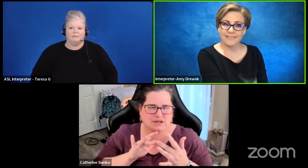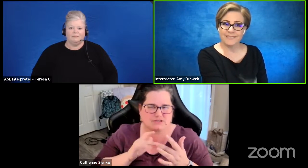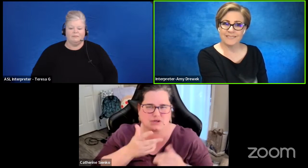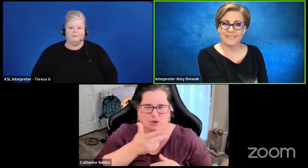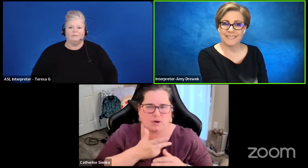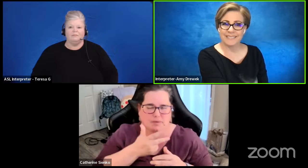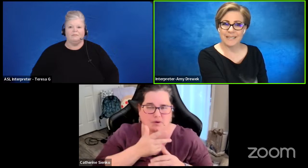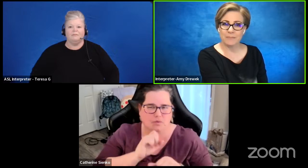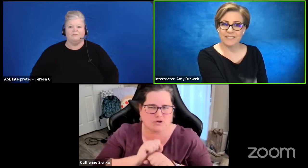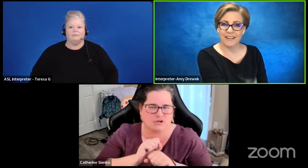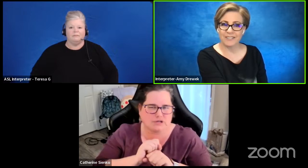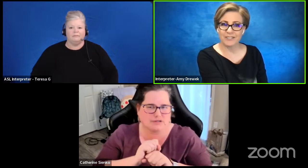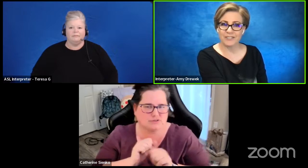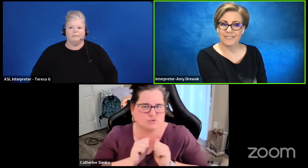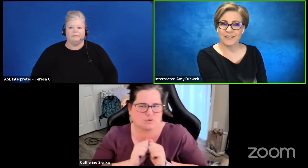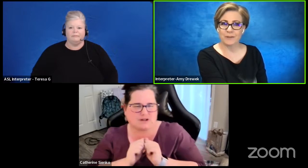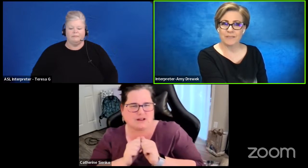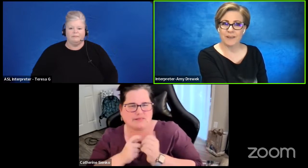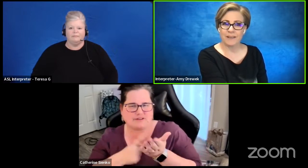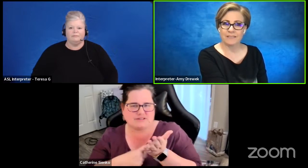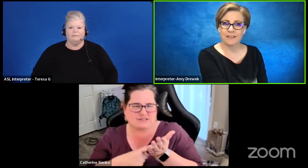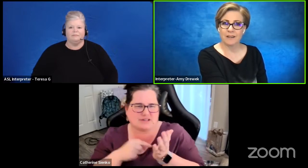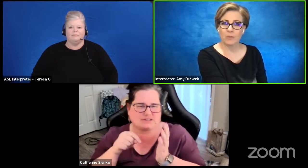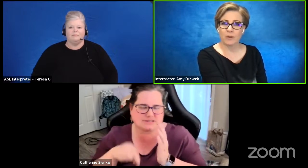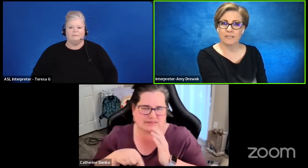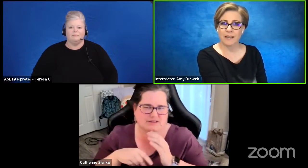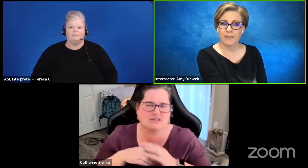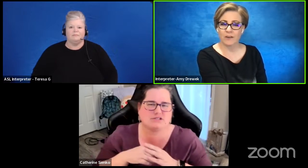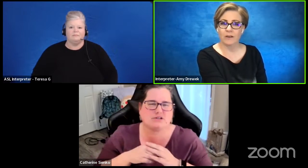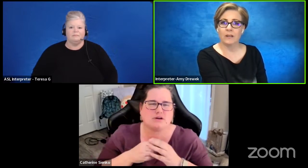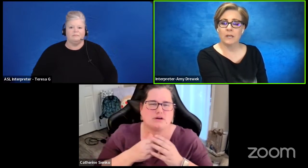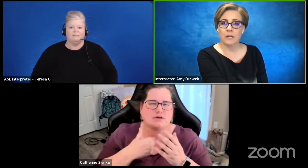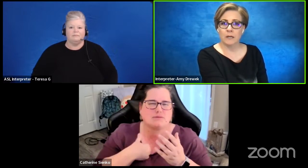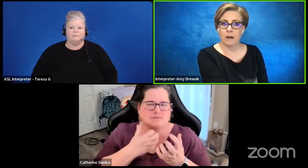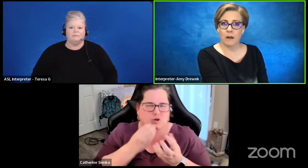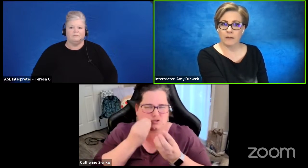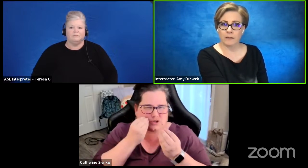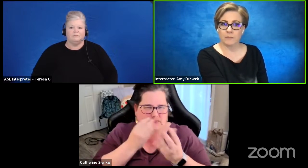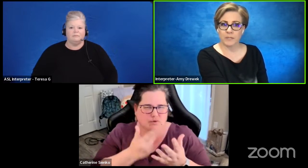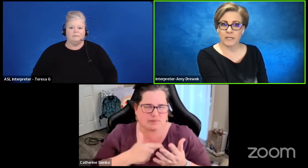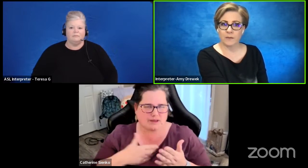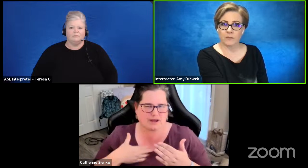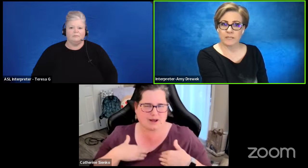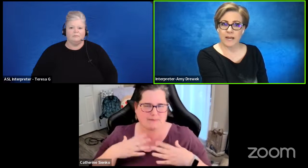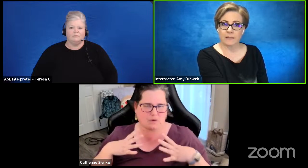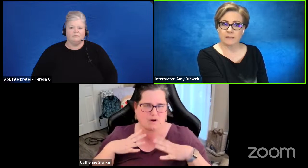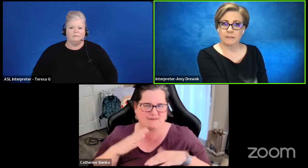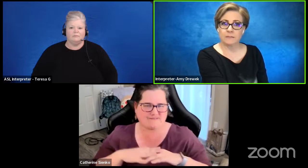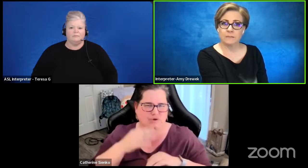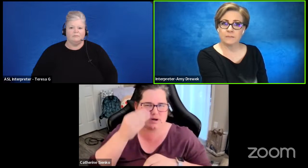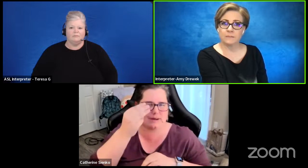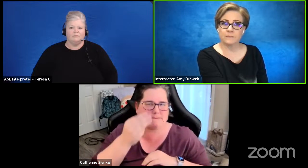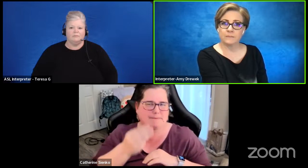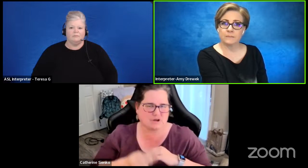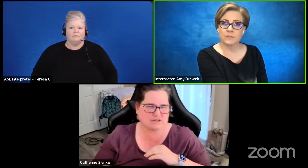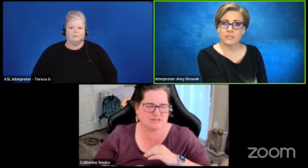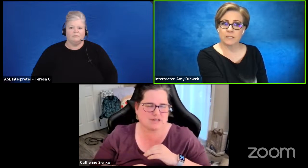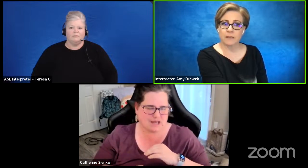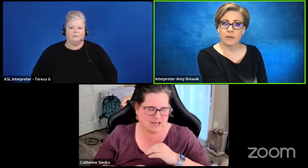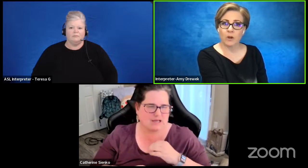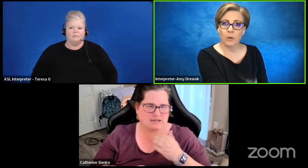Stella and Brian, let's keep in touch. The three of us can work together on completing those